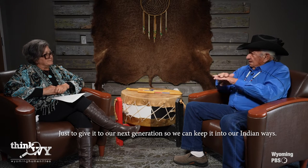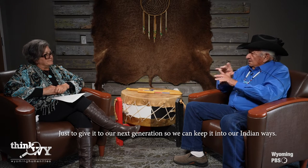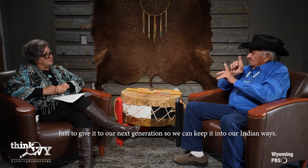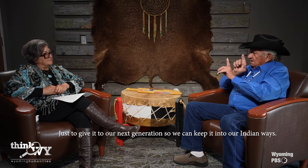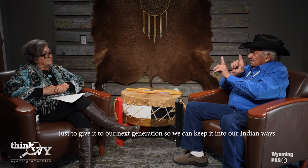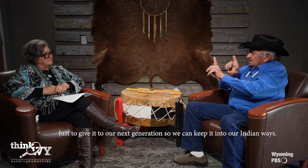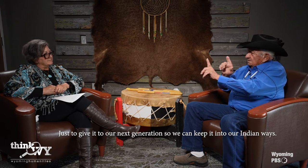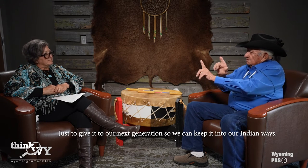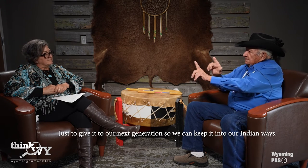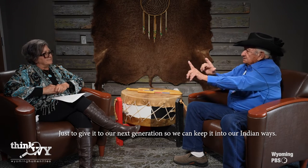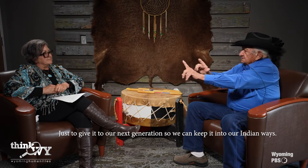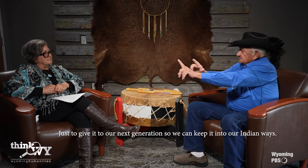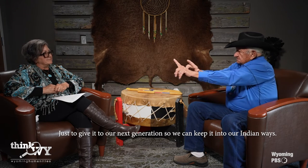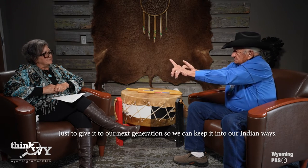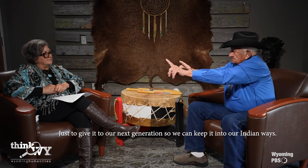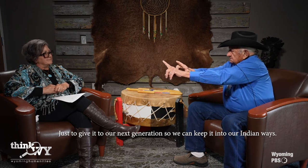into our Indian ways.